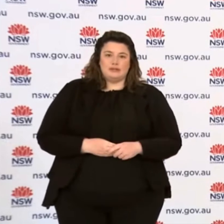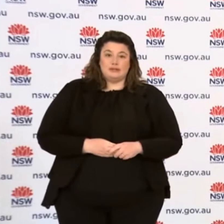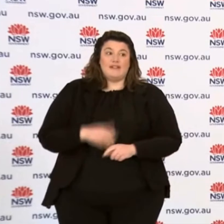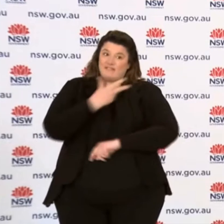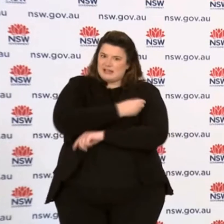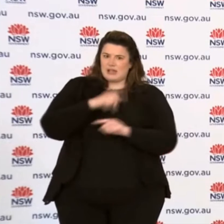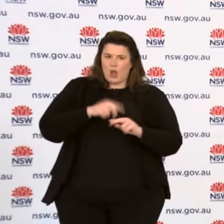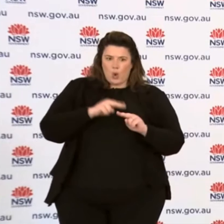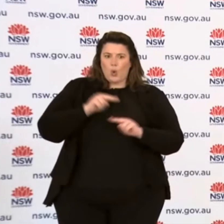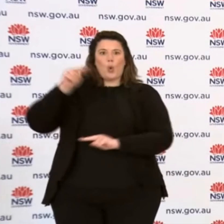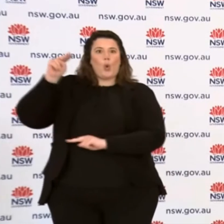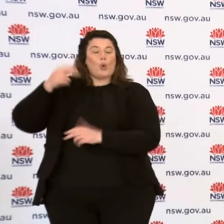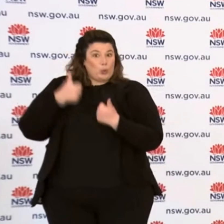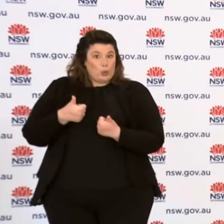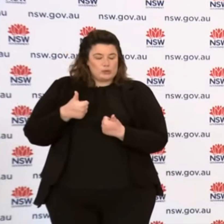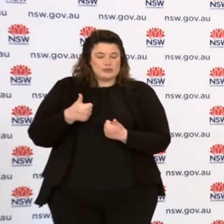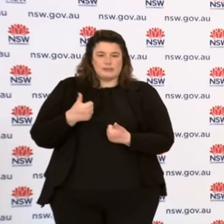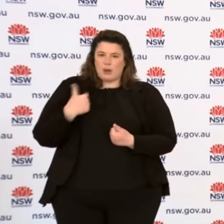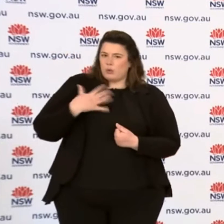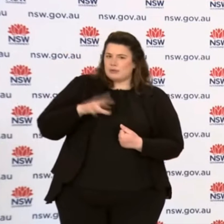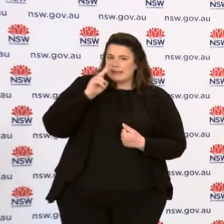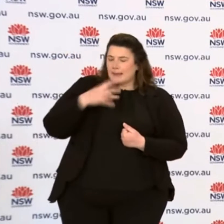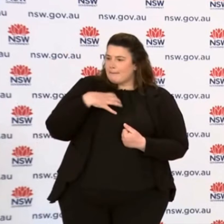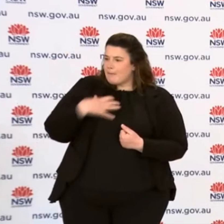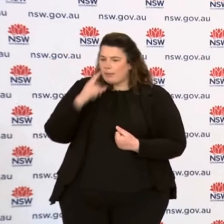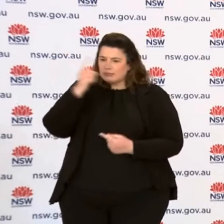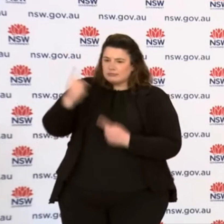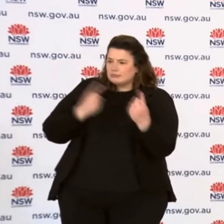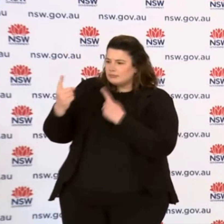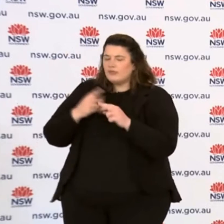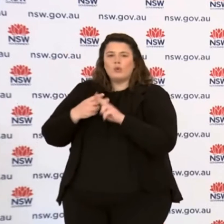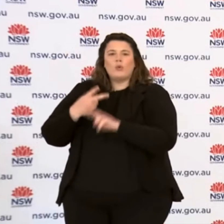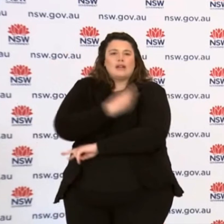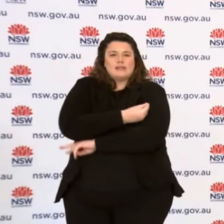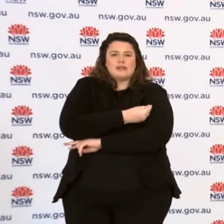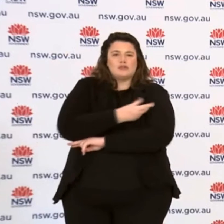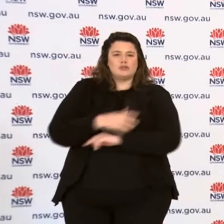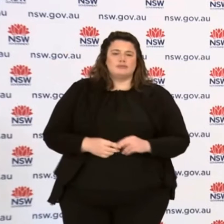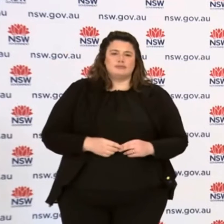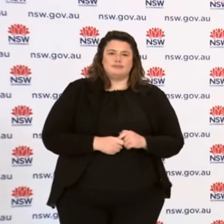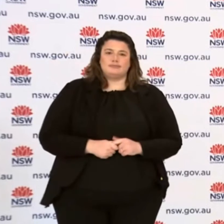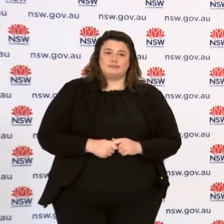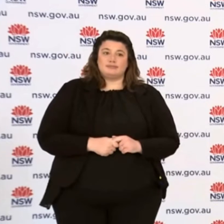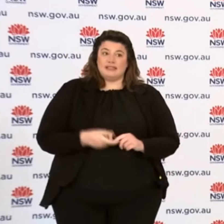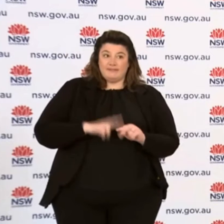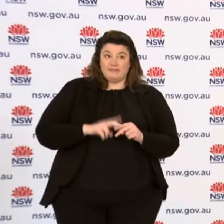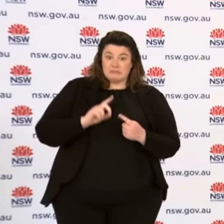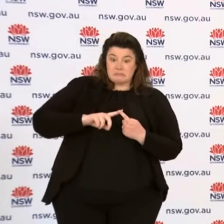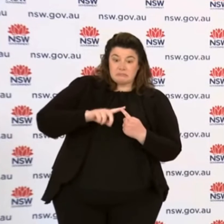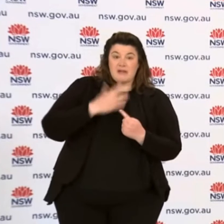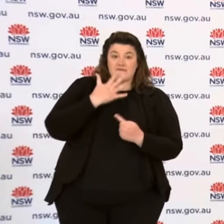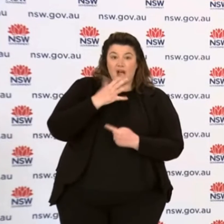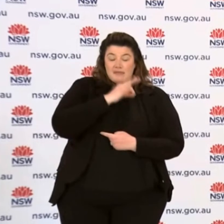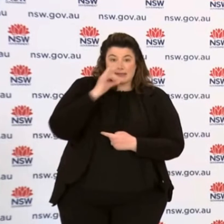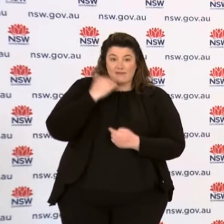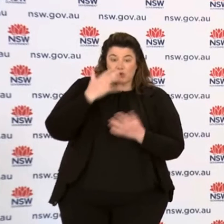up, but we want to see a lot more in the way of vaccinations. I think if we continue the way we're continuing, well, that's positive. But